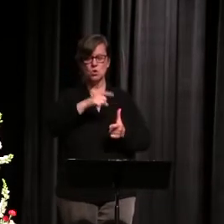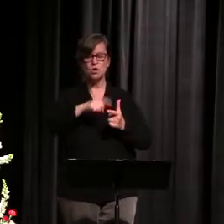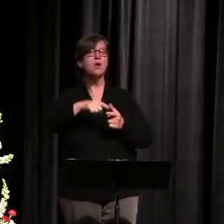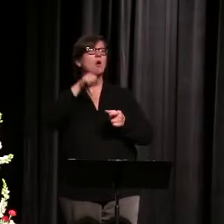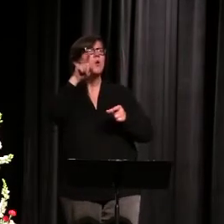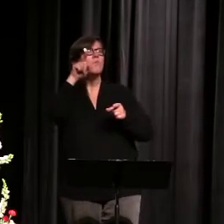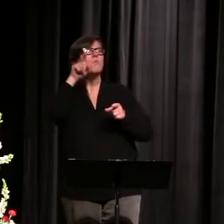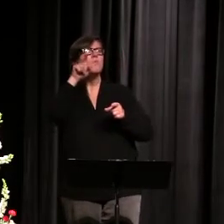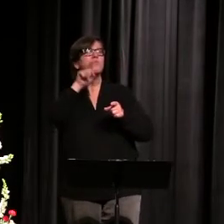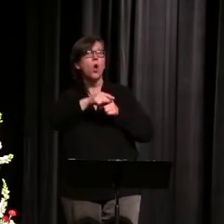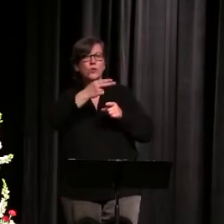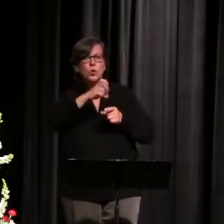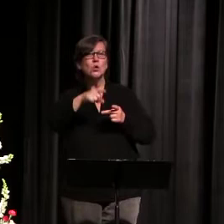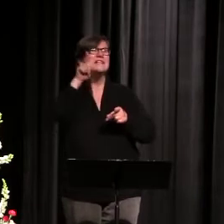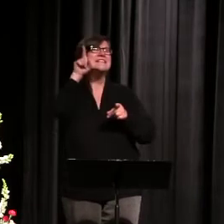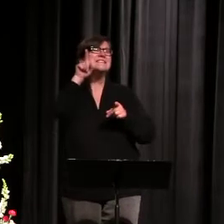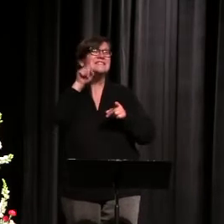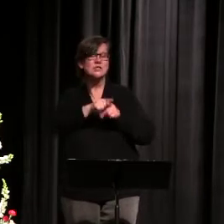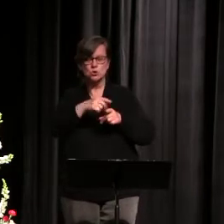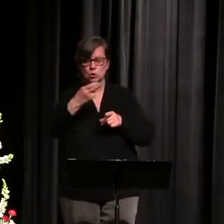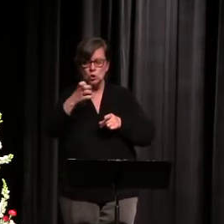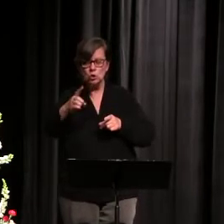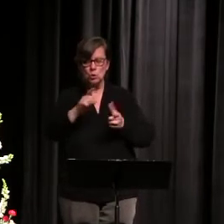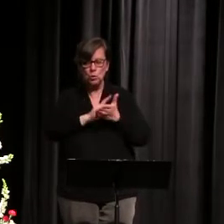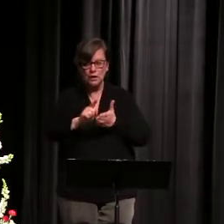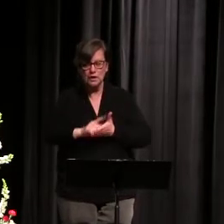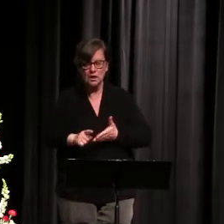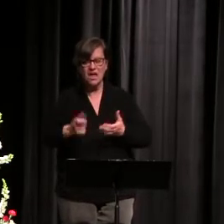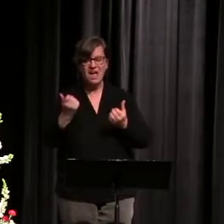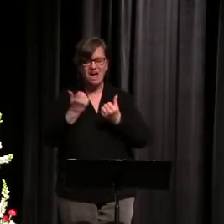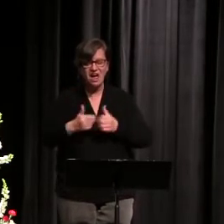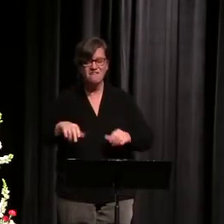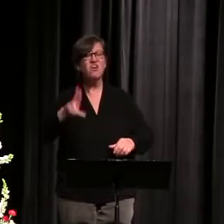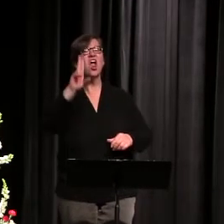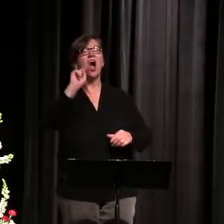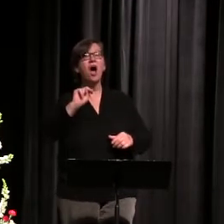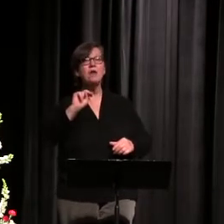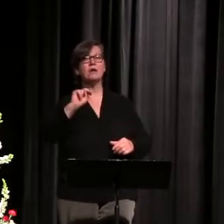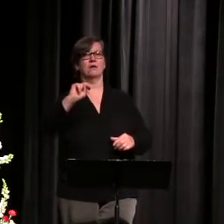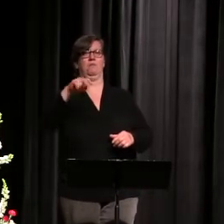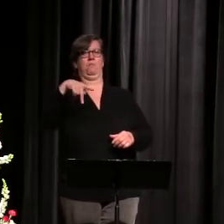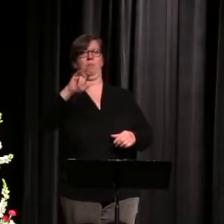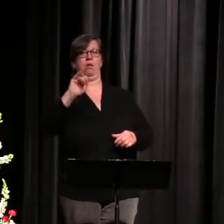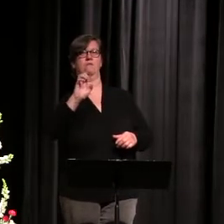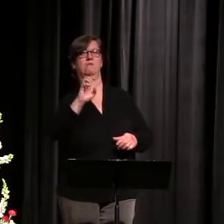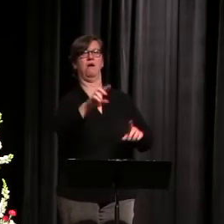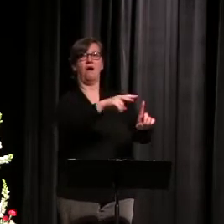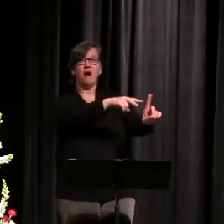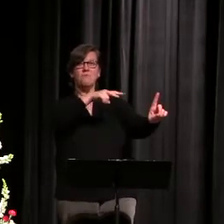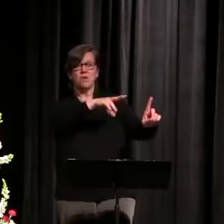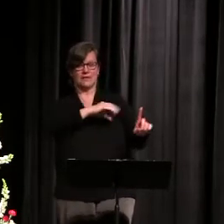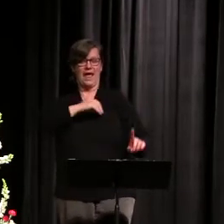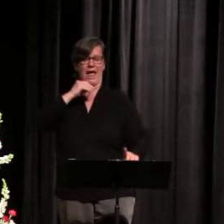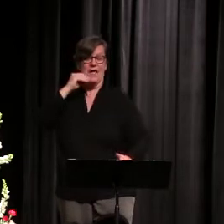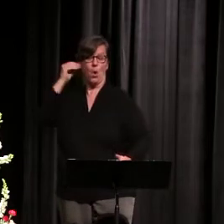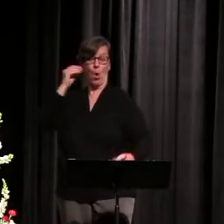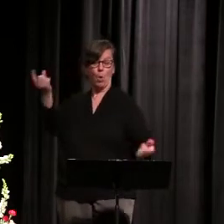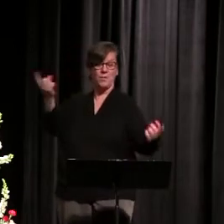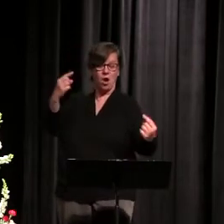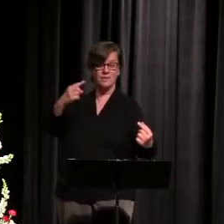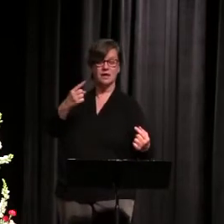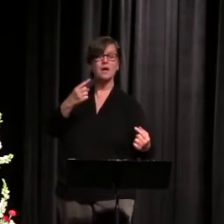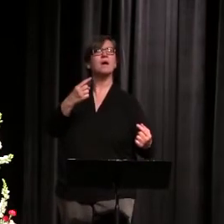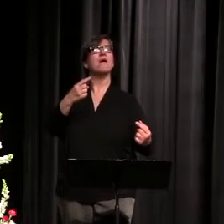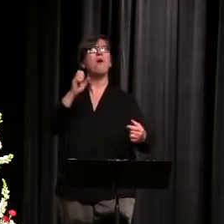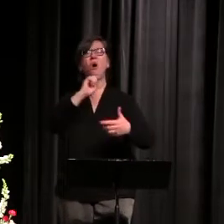rest. We've made amazing memories together over our course here at FHS. Each of us got the chance to make our mark here in